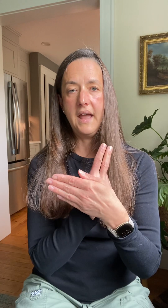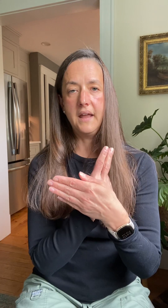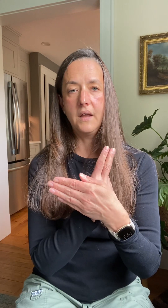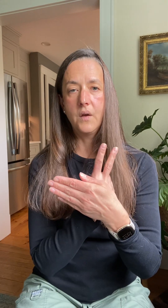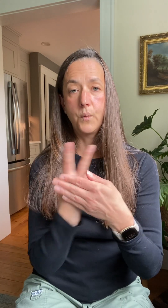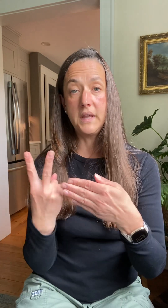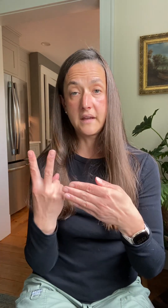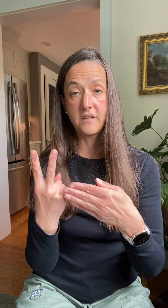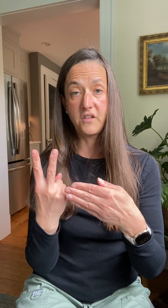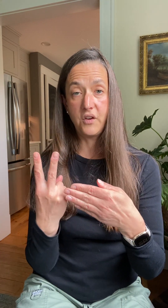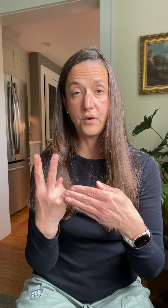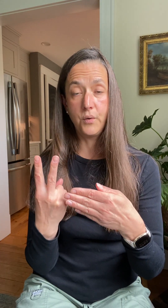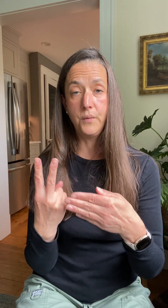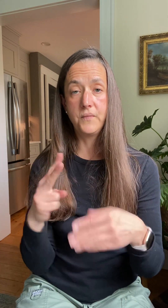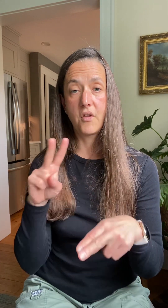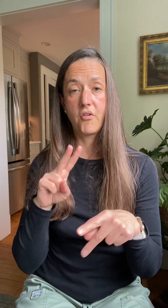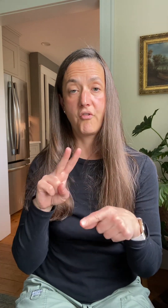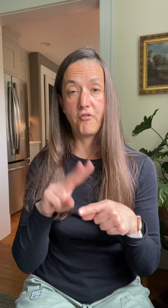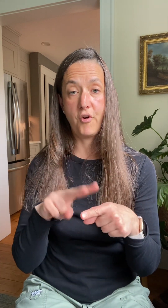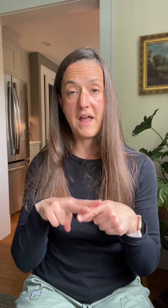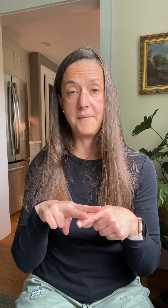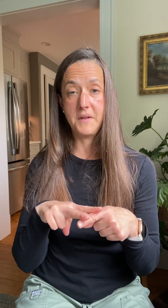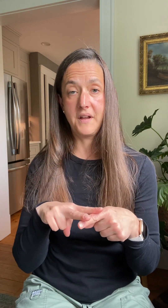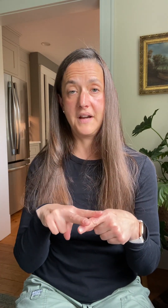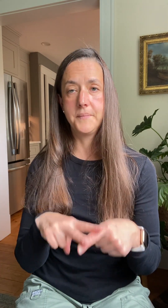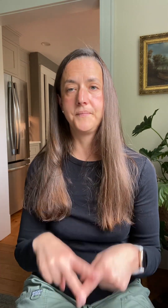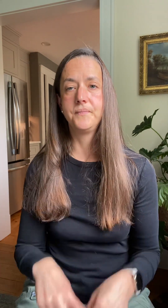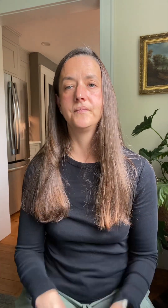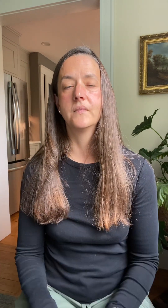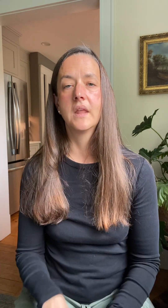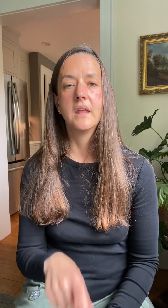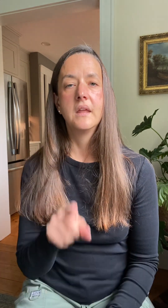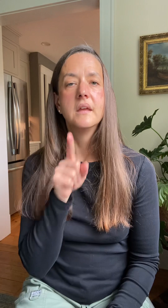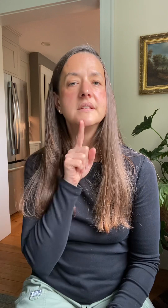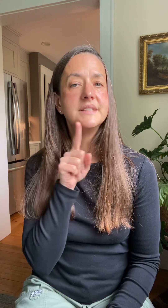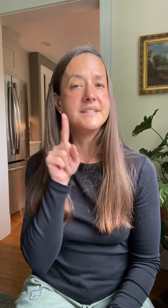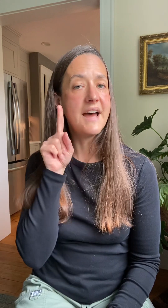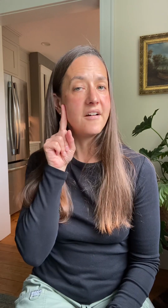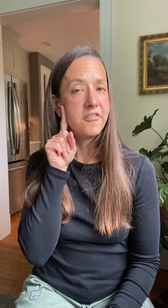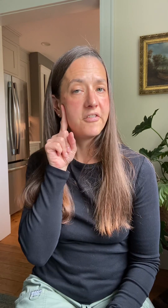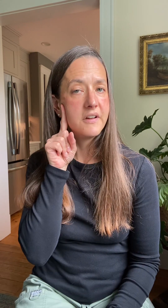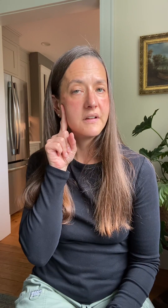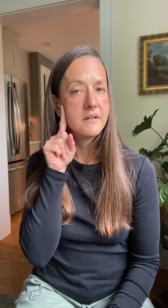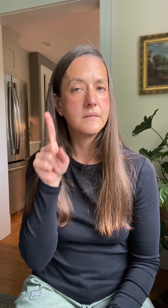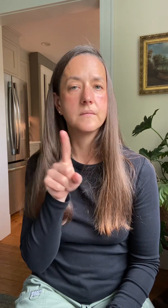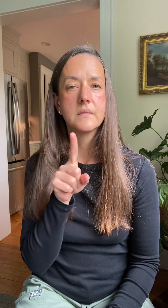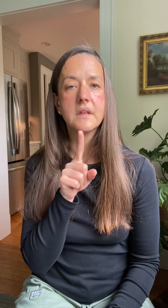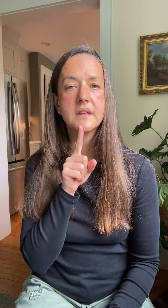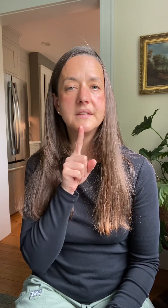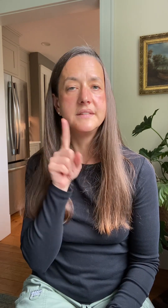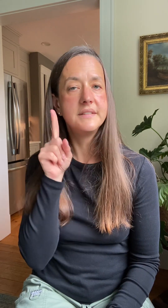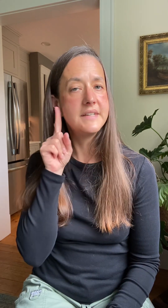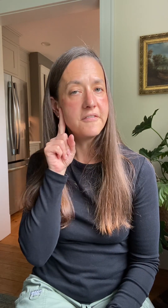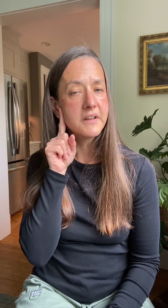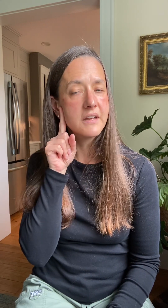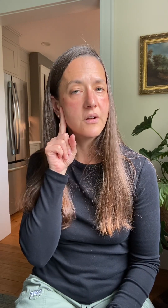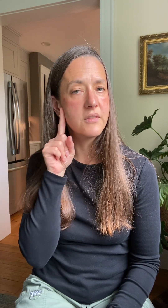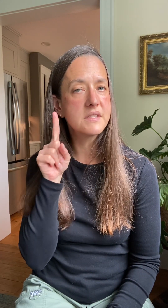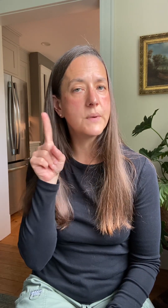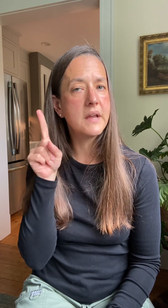Okay, week 2, vocabulary. Deaf. Deaf can go this way or